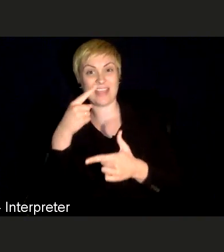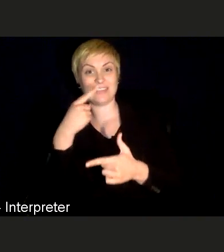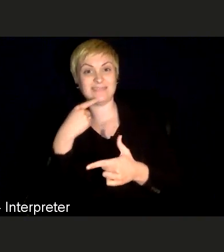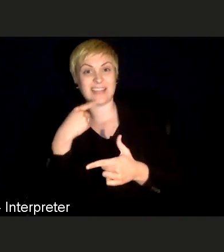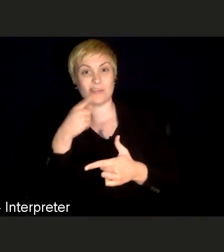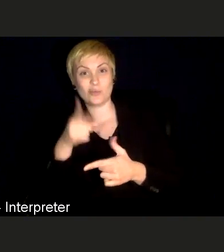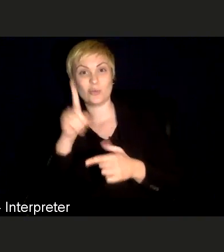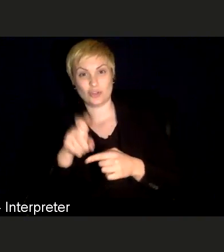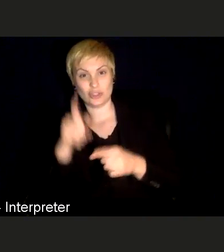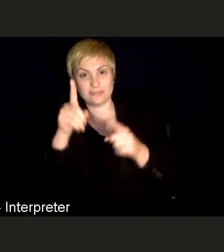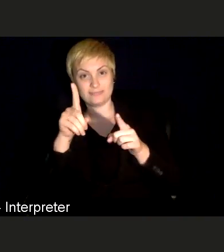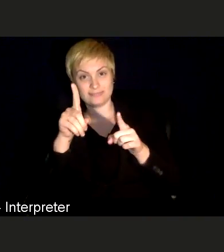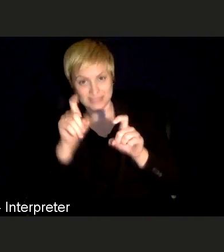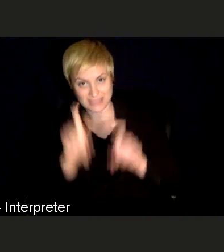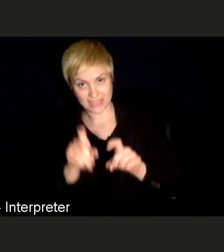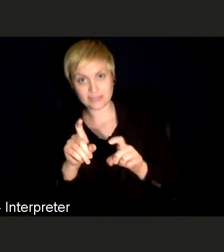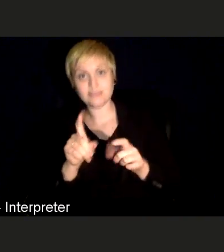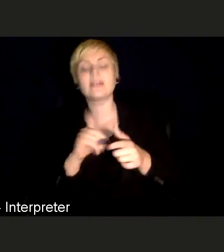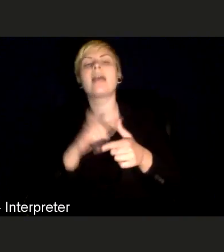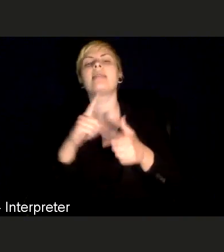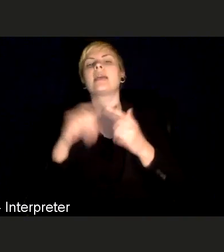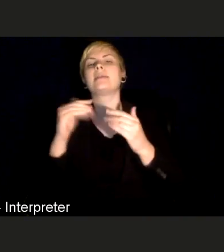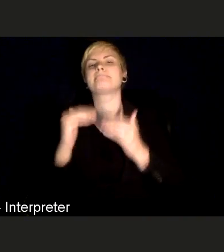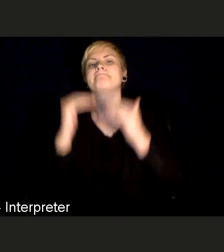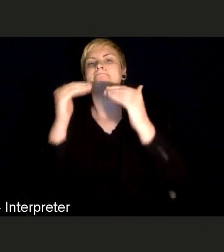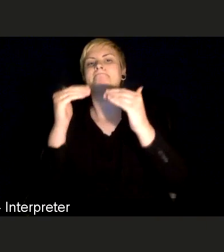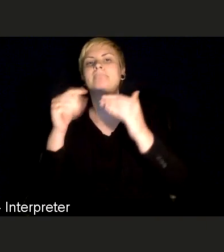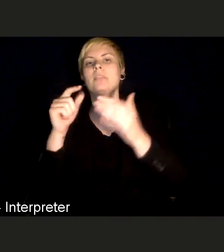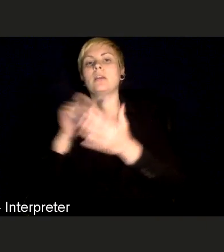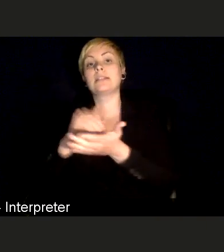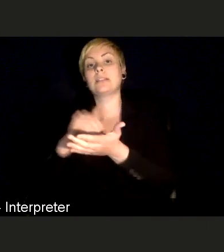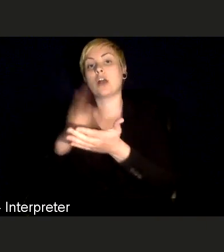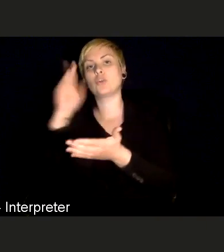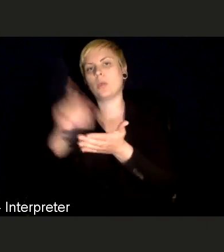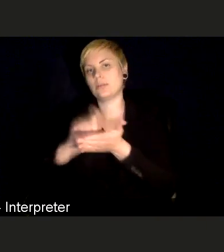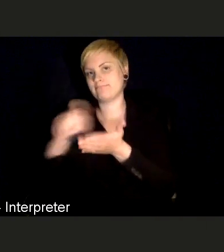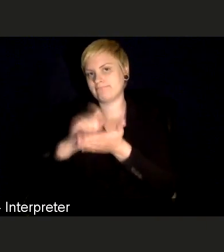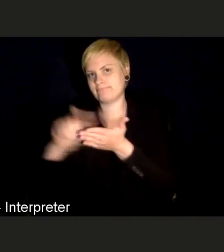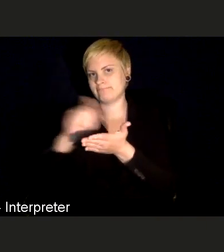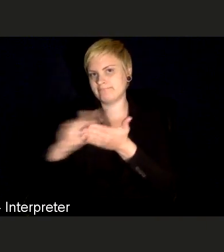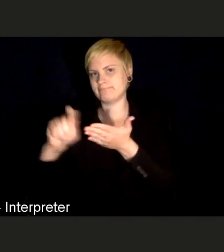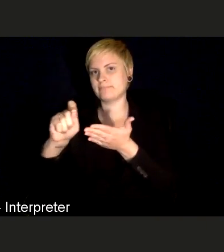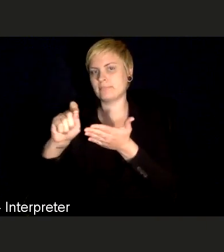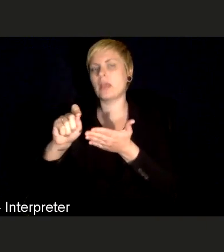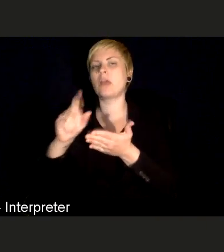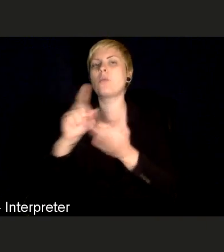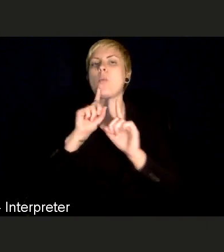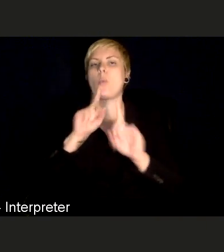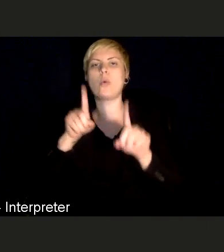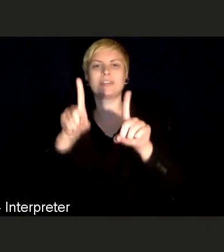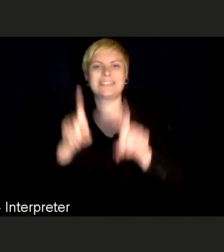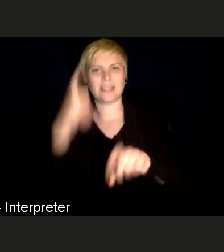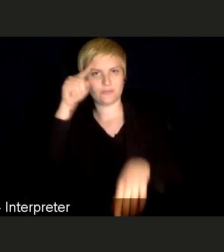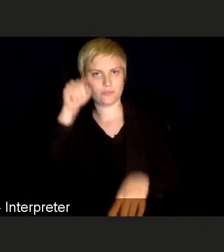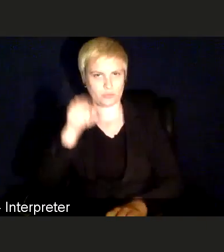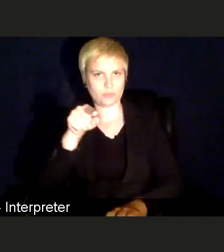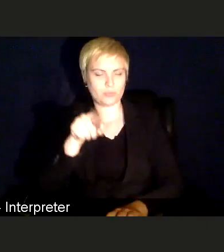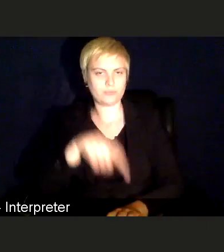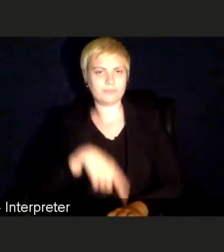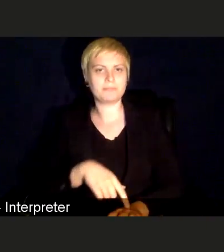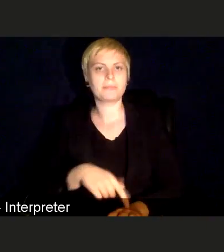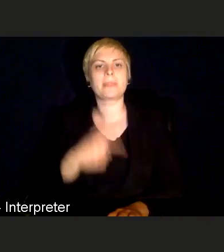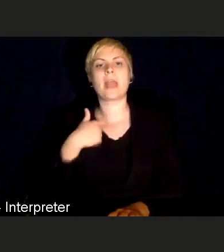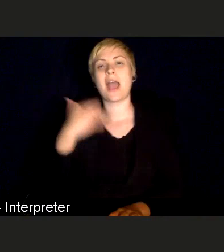to the next level where the provider will write a note and will order that testing for you. So I know that initially when